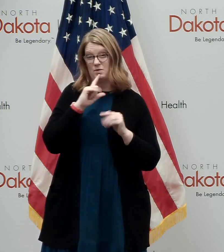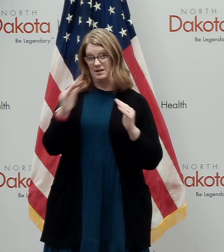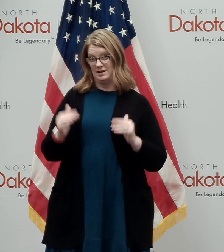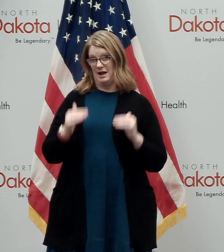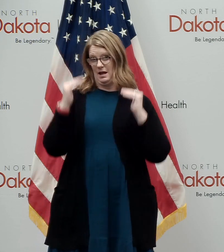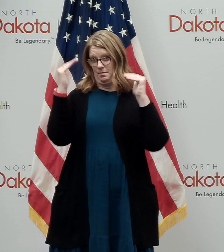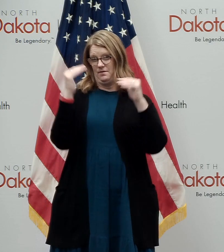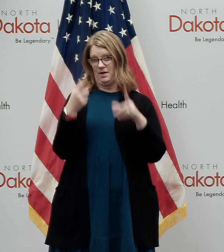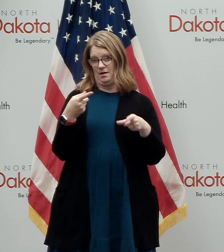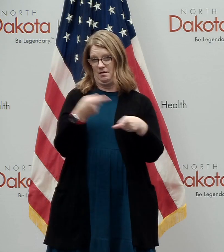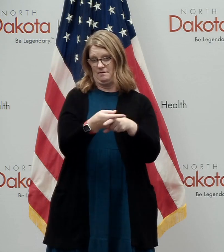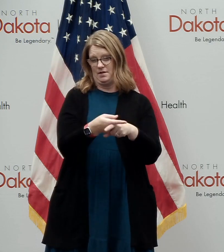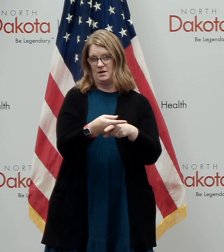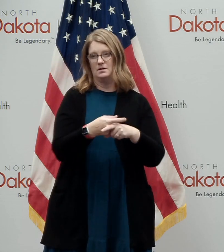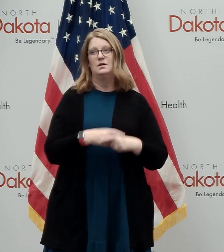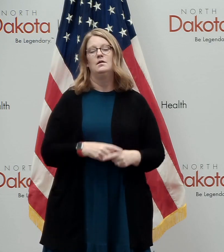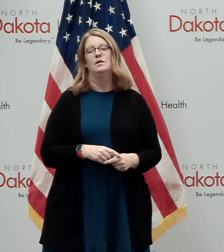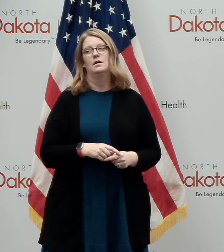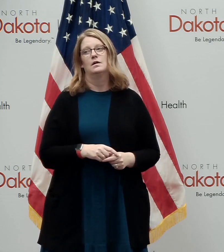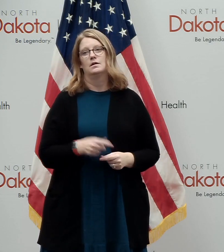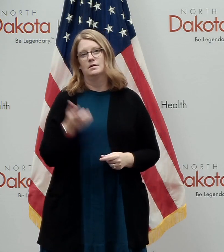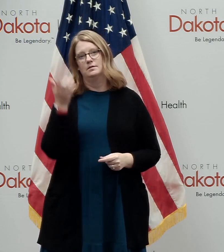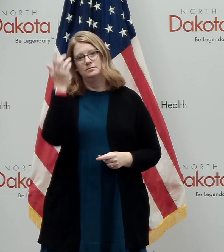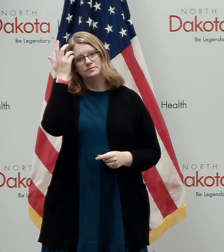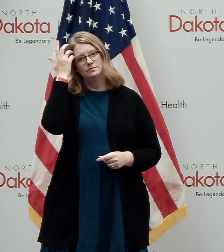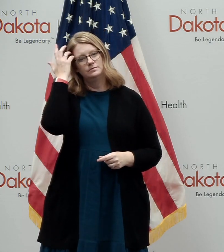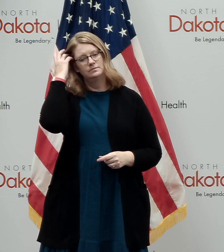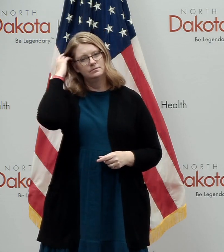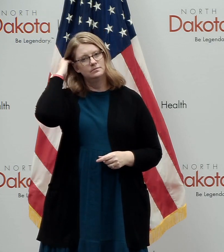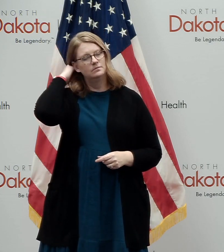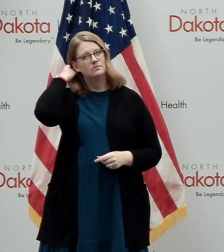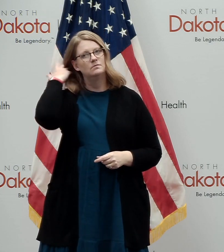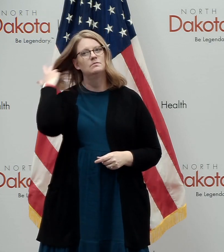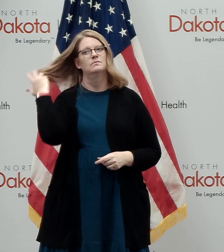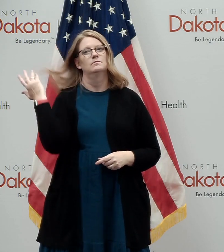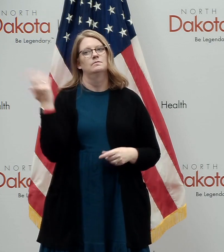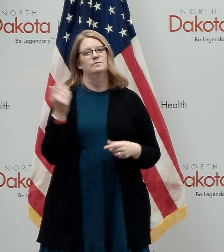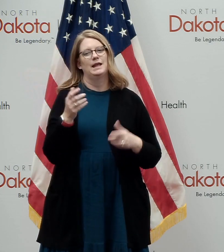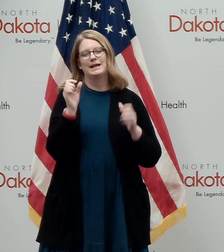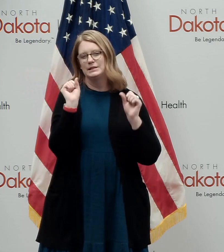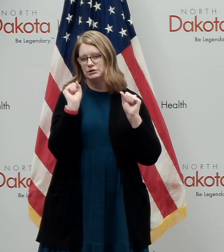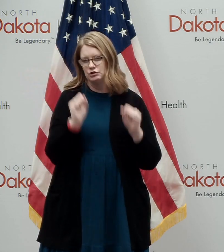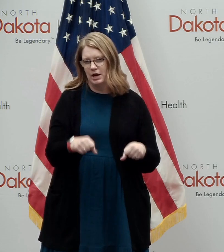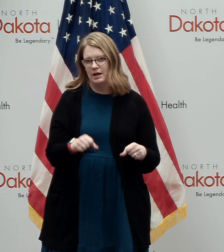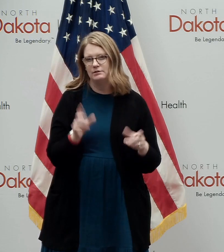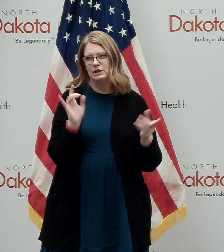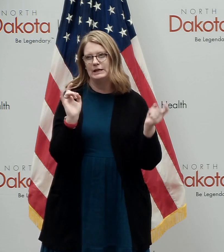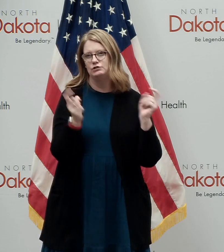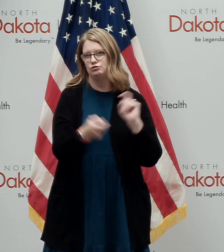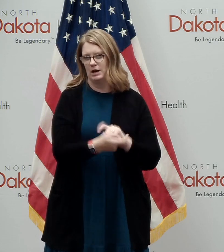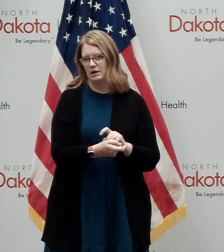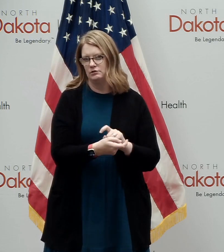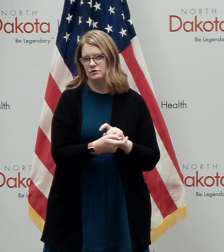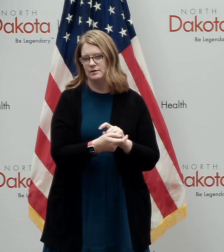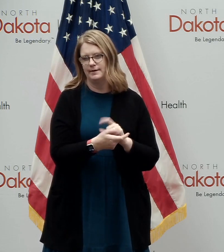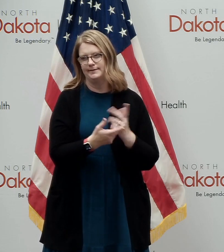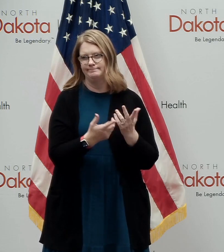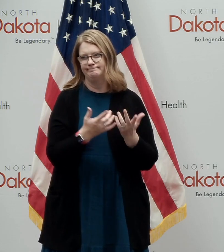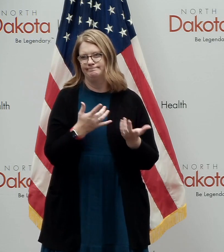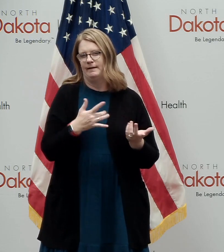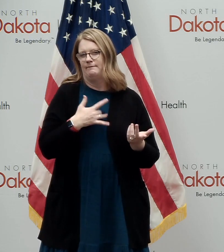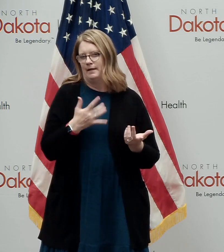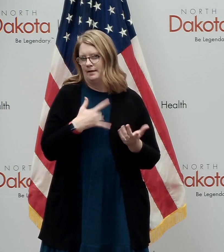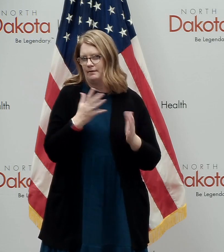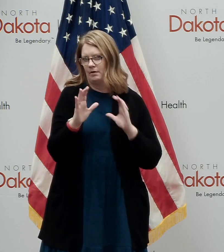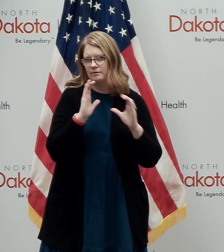conflict. And I think that can really sort of change the demeanor of a conversation. But I would say that, again,